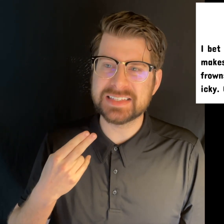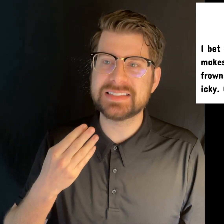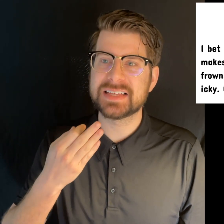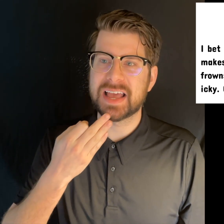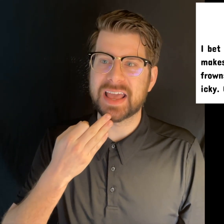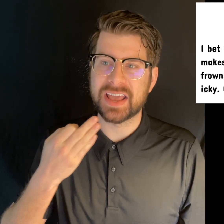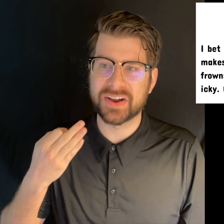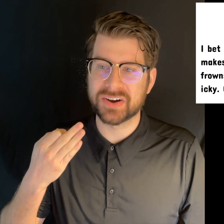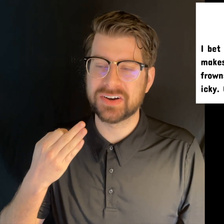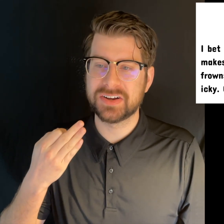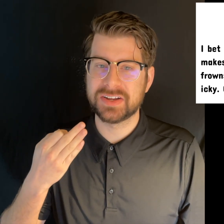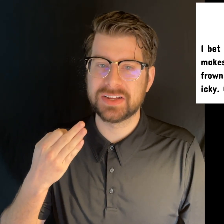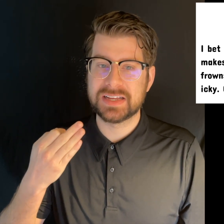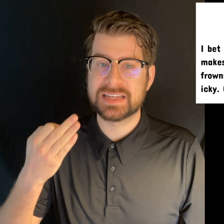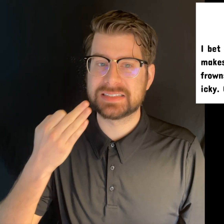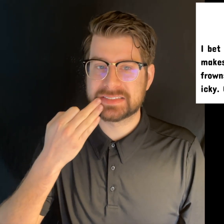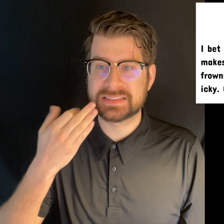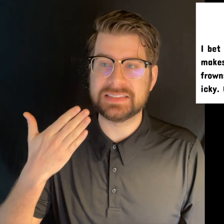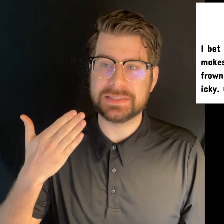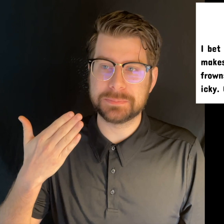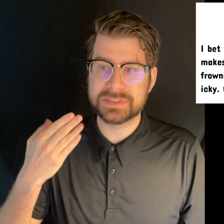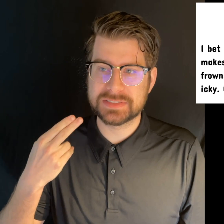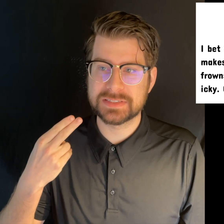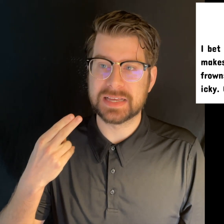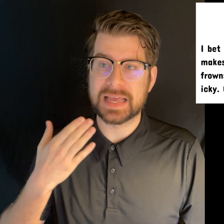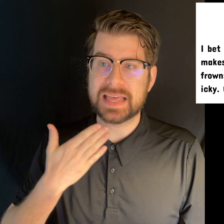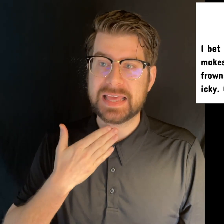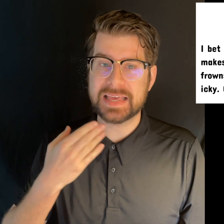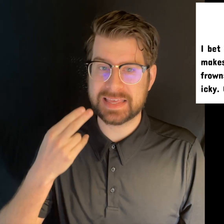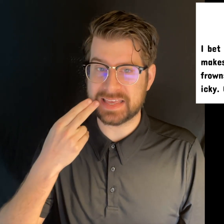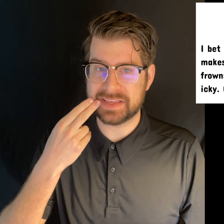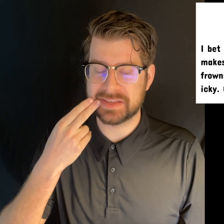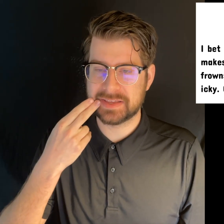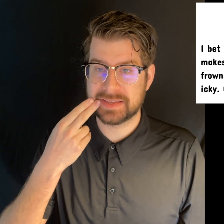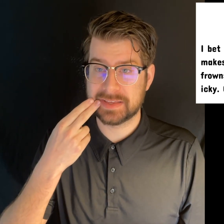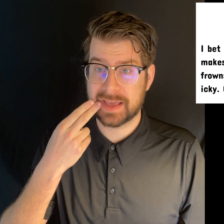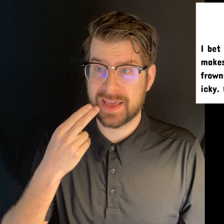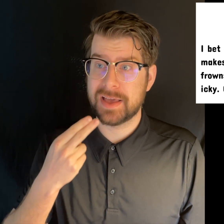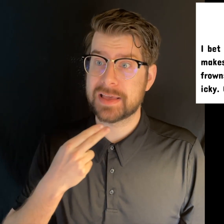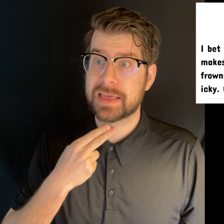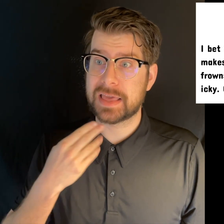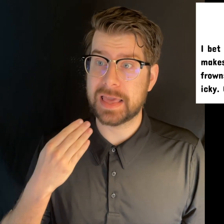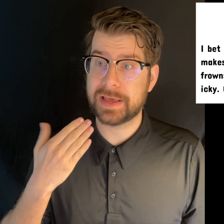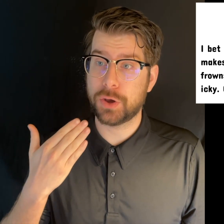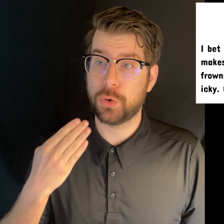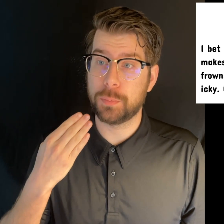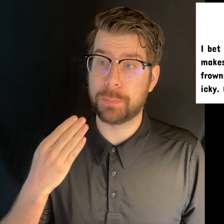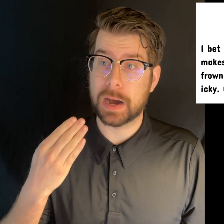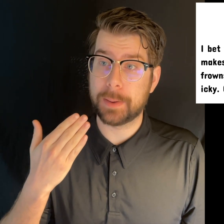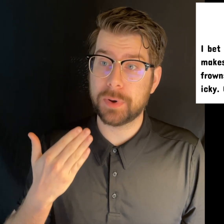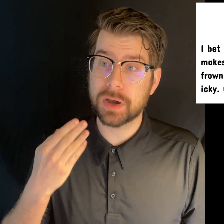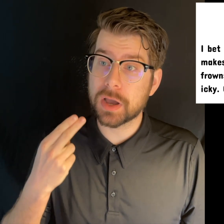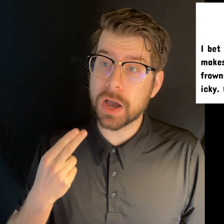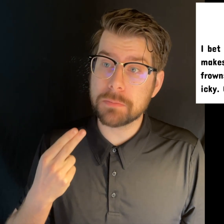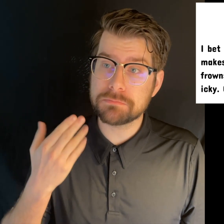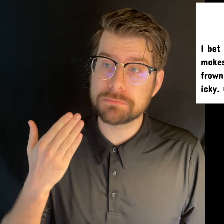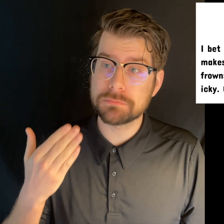His hair seems icky. Can Obama come?